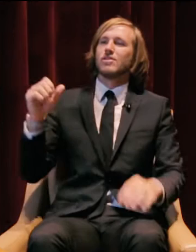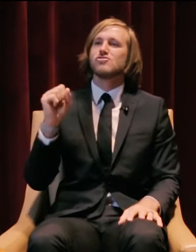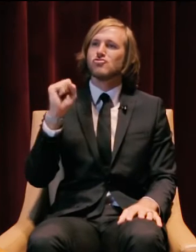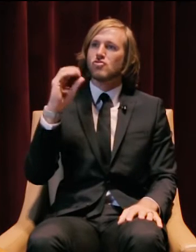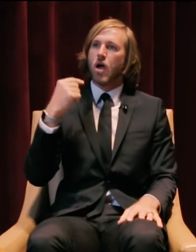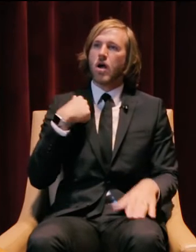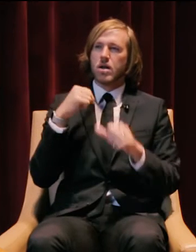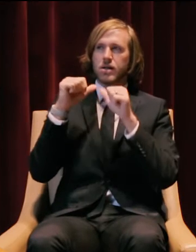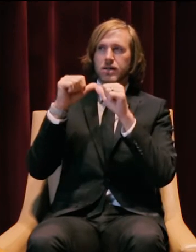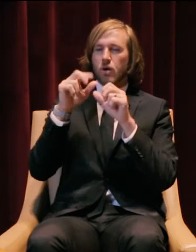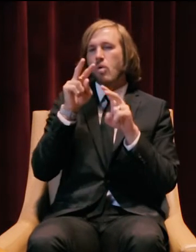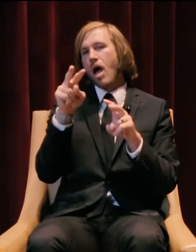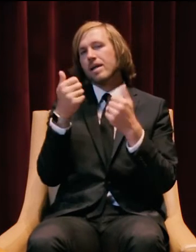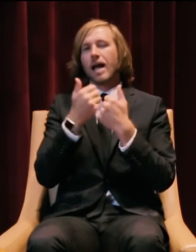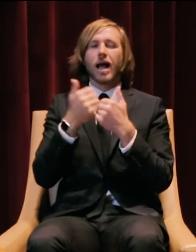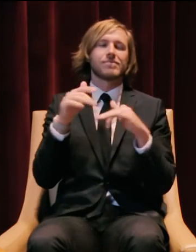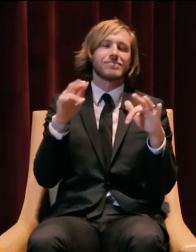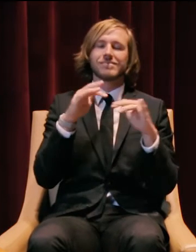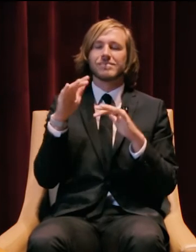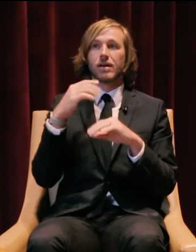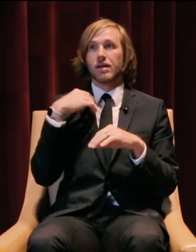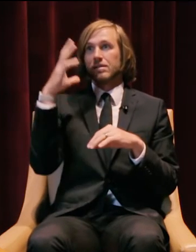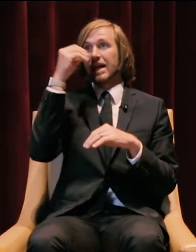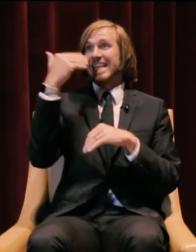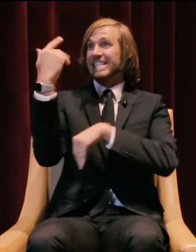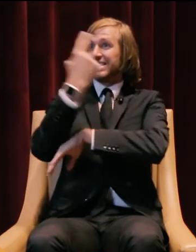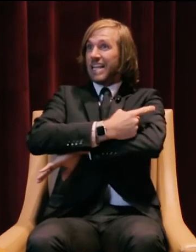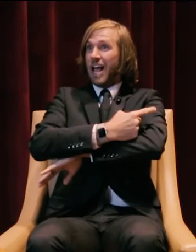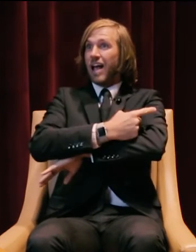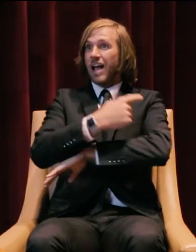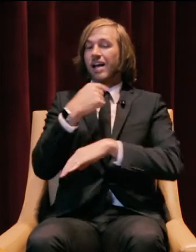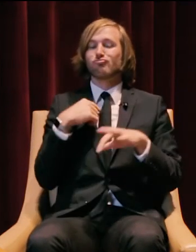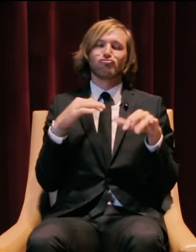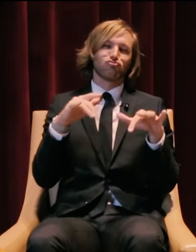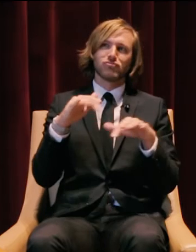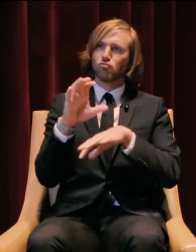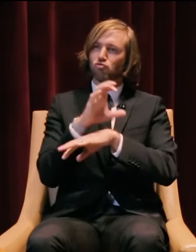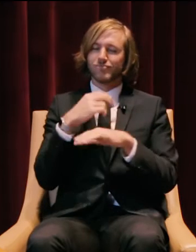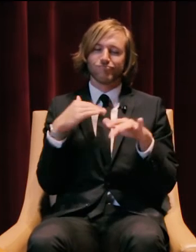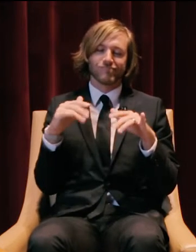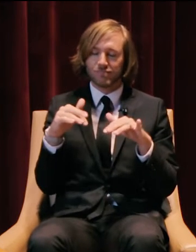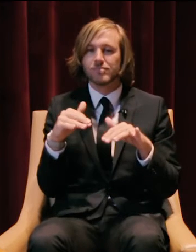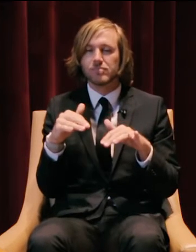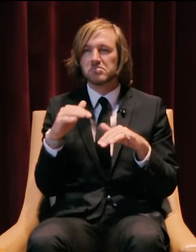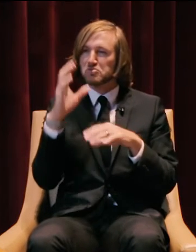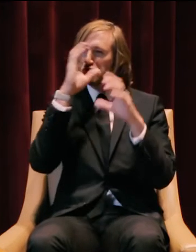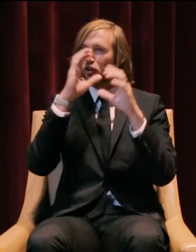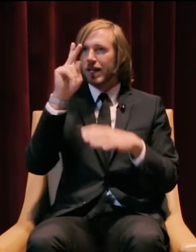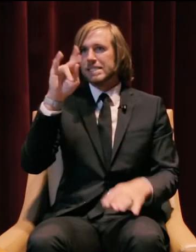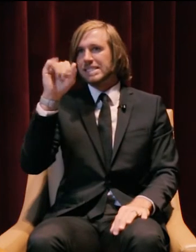just continued watching the game and whatnot, and I guess the next day, I got on the computer and just